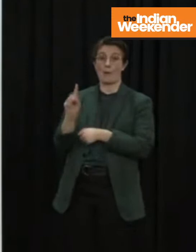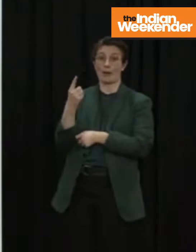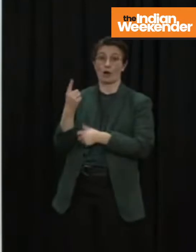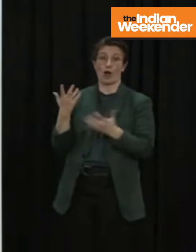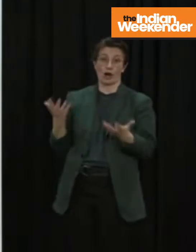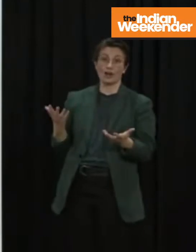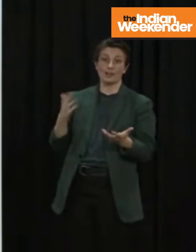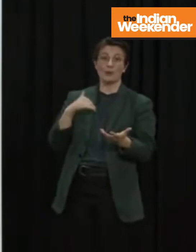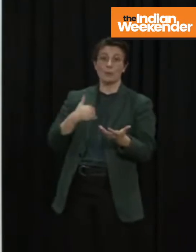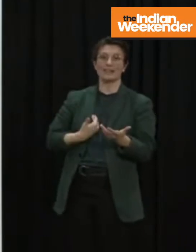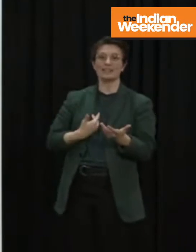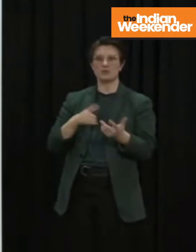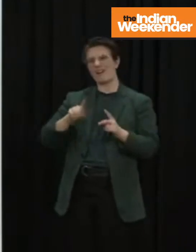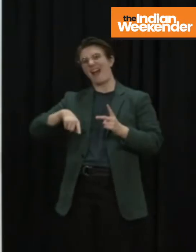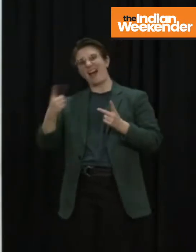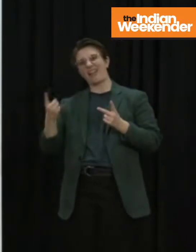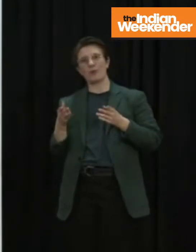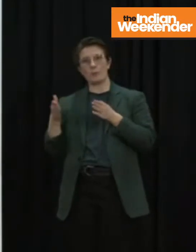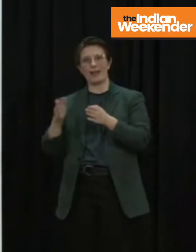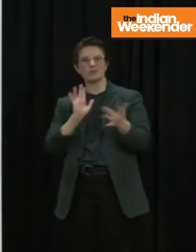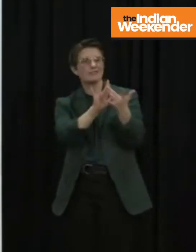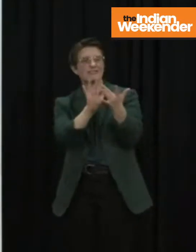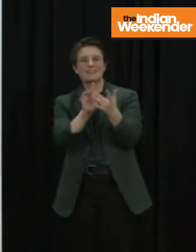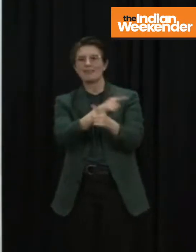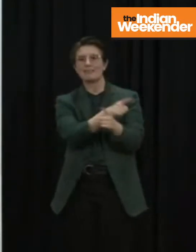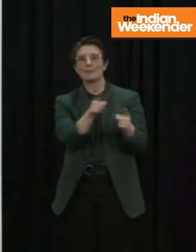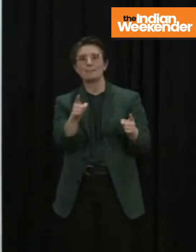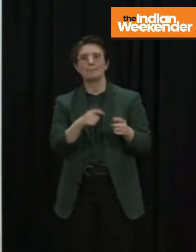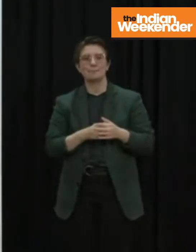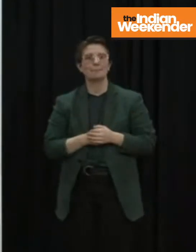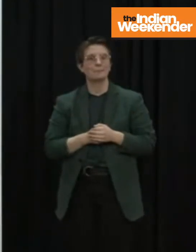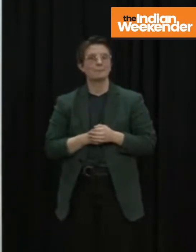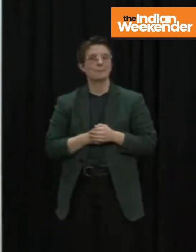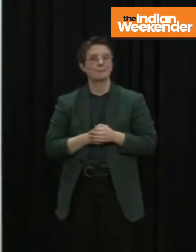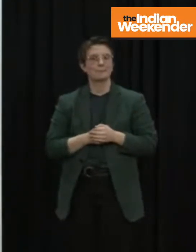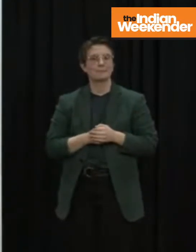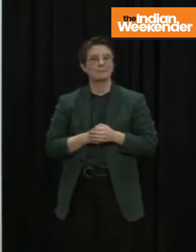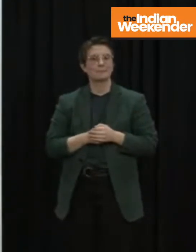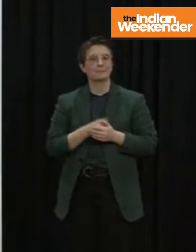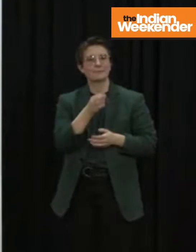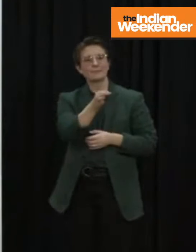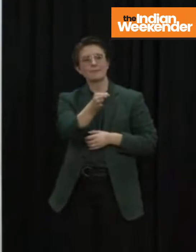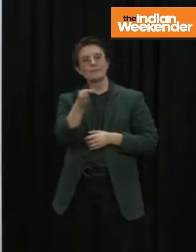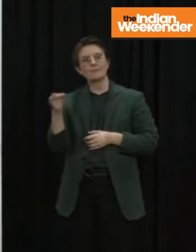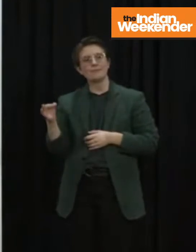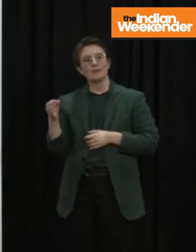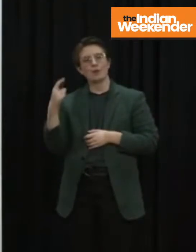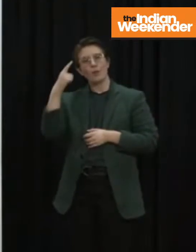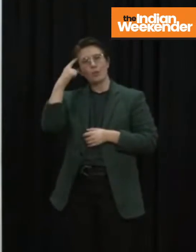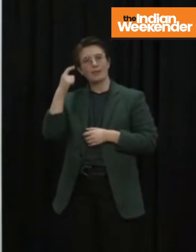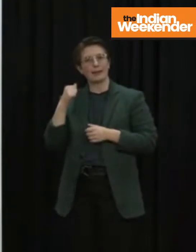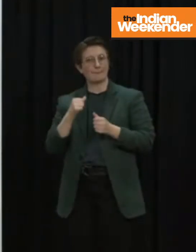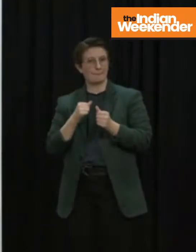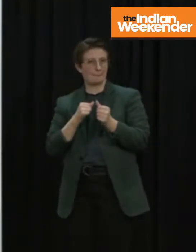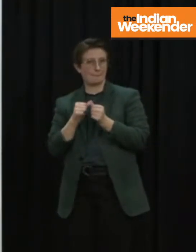other ways. Do you think it would have made a difference to allow younger Māori and Pacifica, to open the door to vaccination bookings